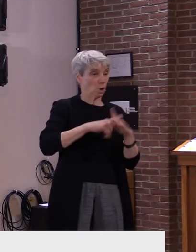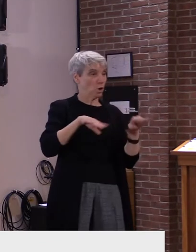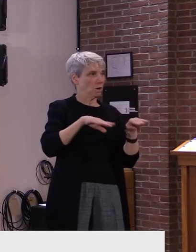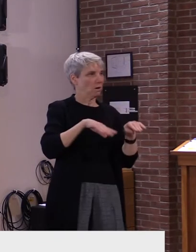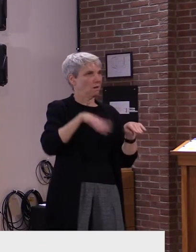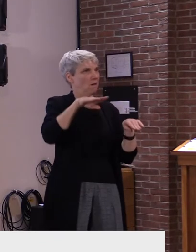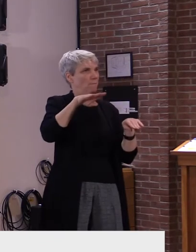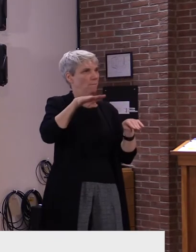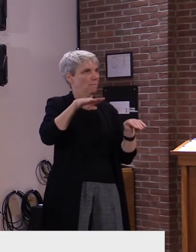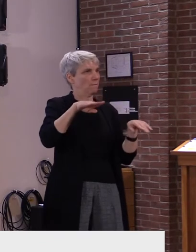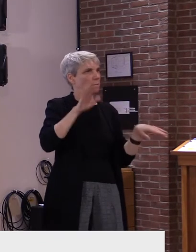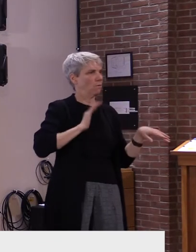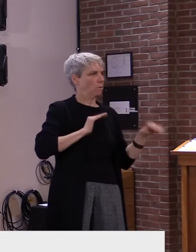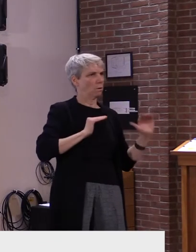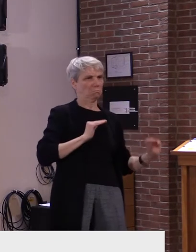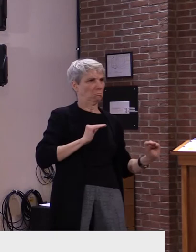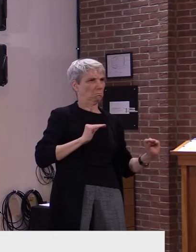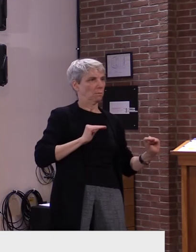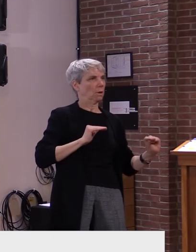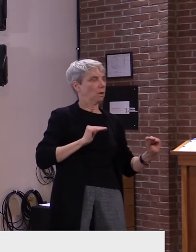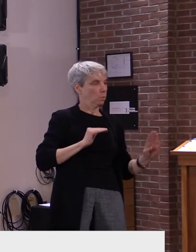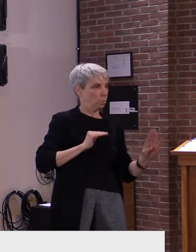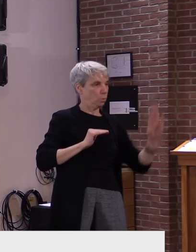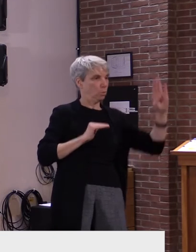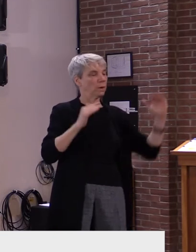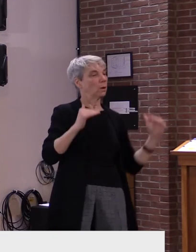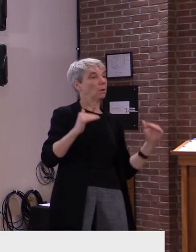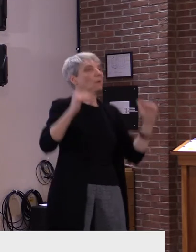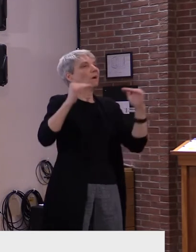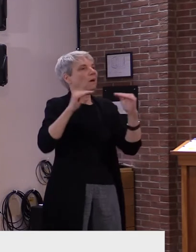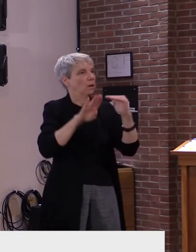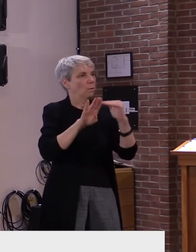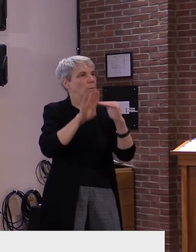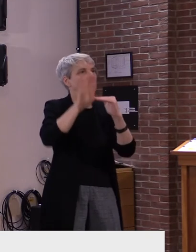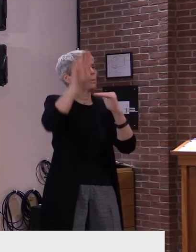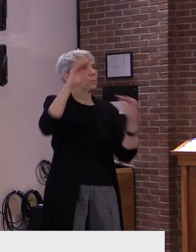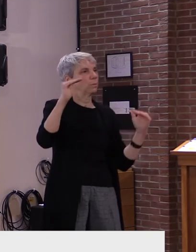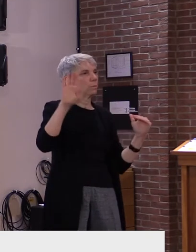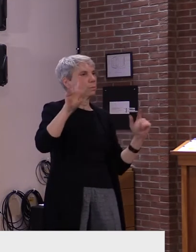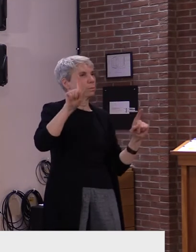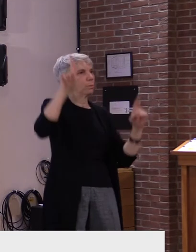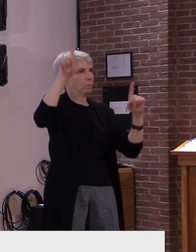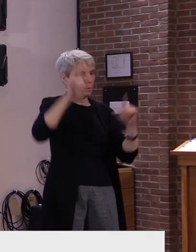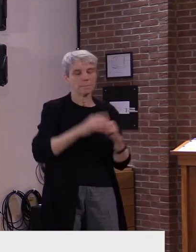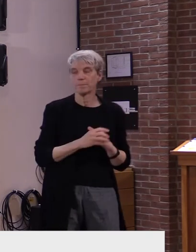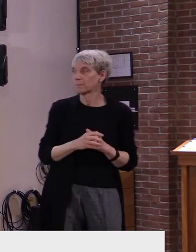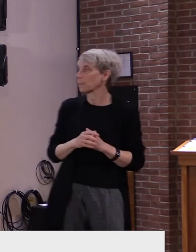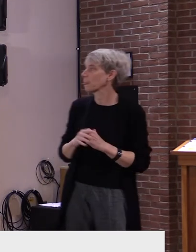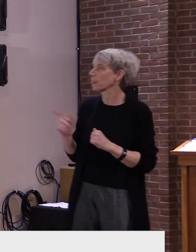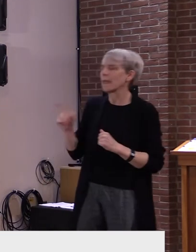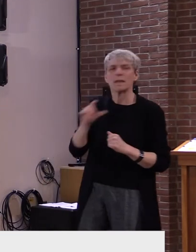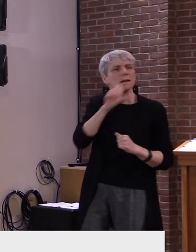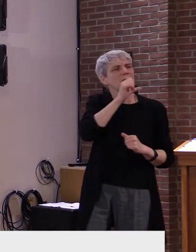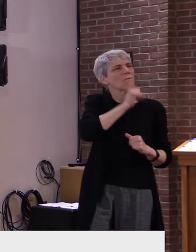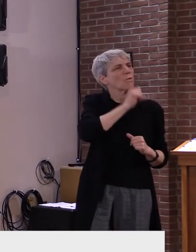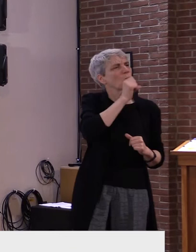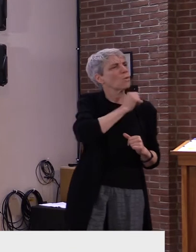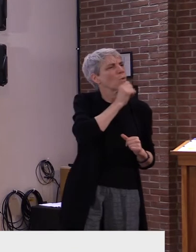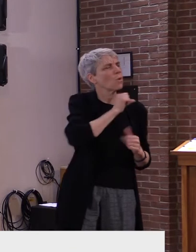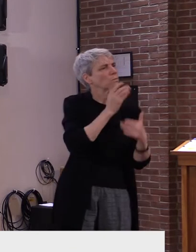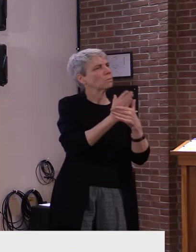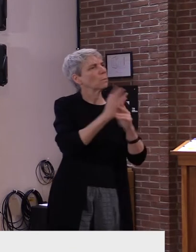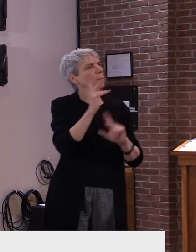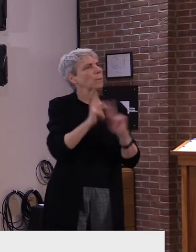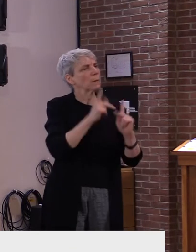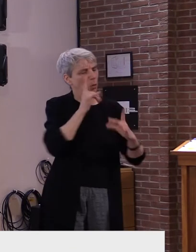on and is concerning in terms of what we'll see over the next few weeks turning to the age of cases this is from the beginning of the